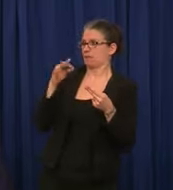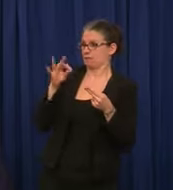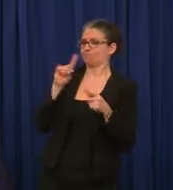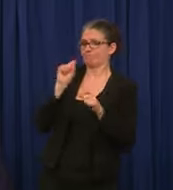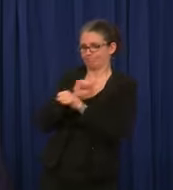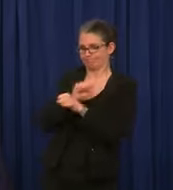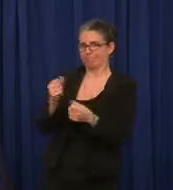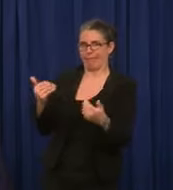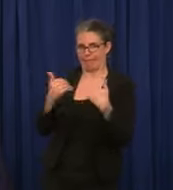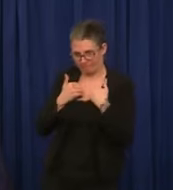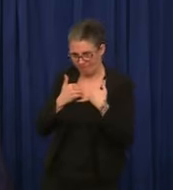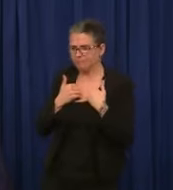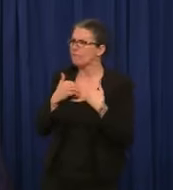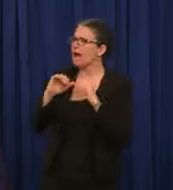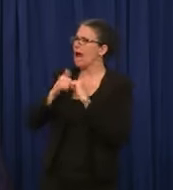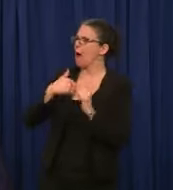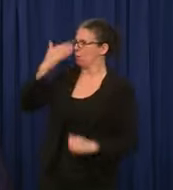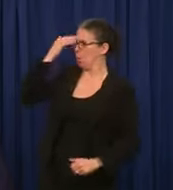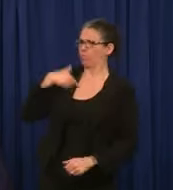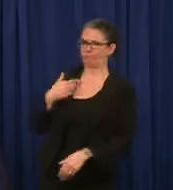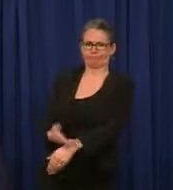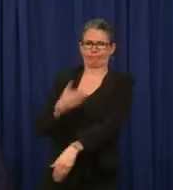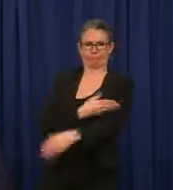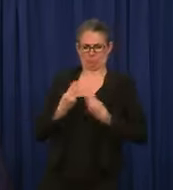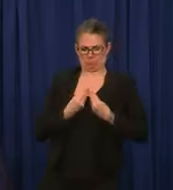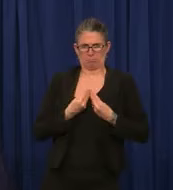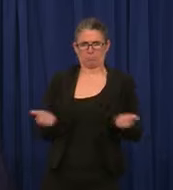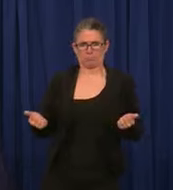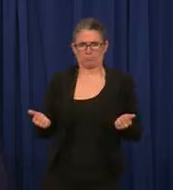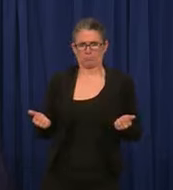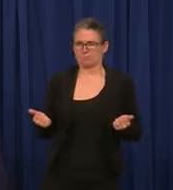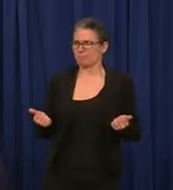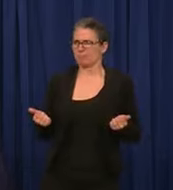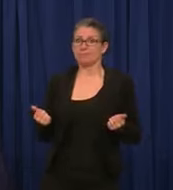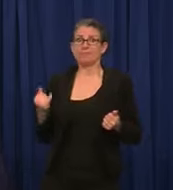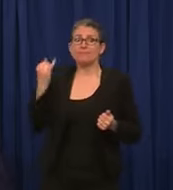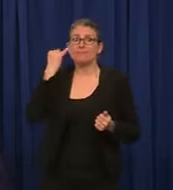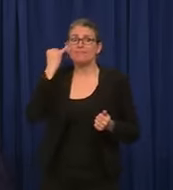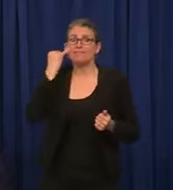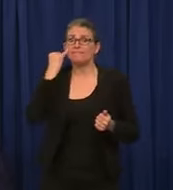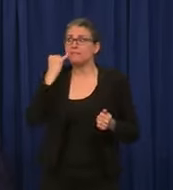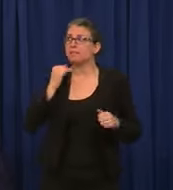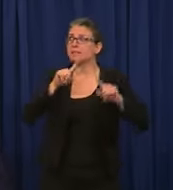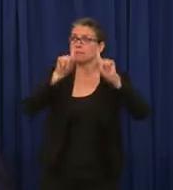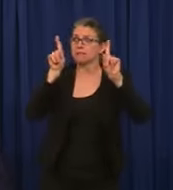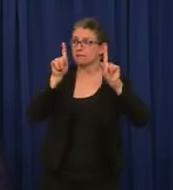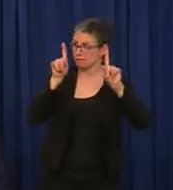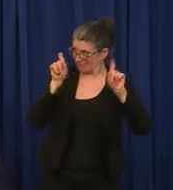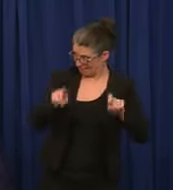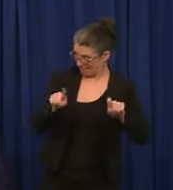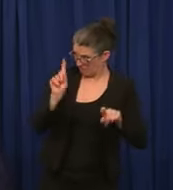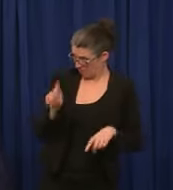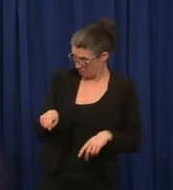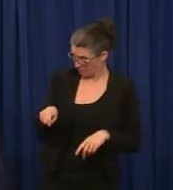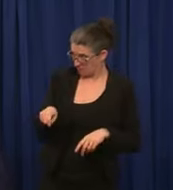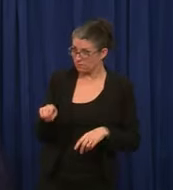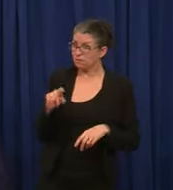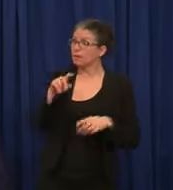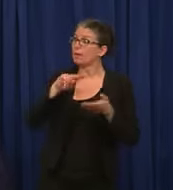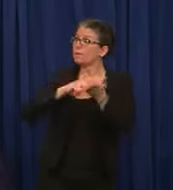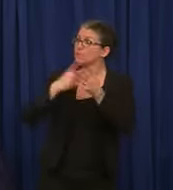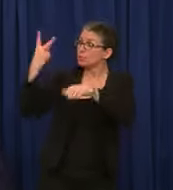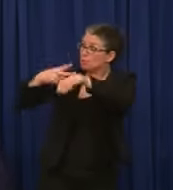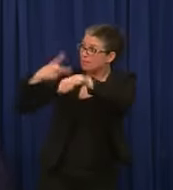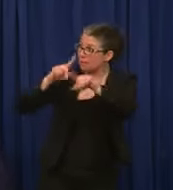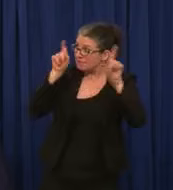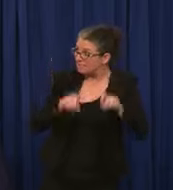symptoms. But if it's difficult to get those tests done, how is that still the guidance? Great. So Don's question